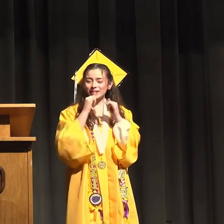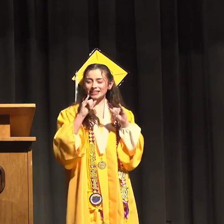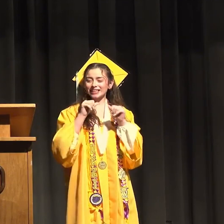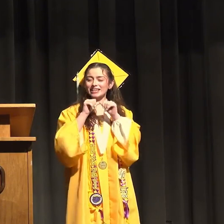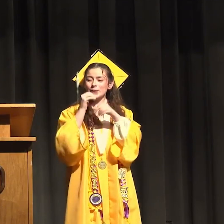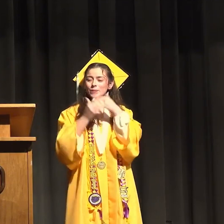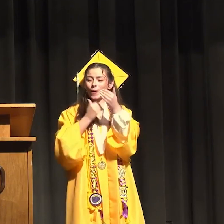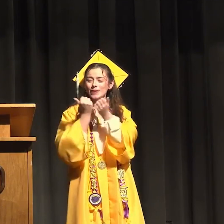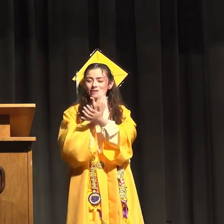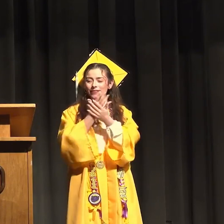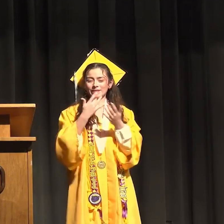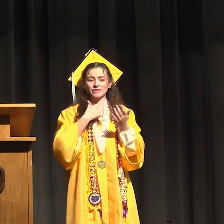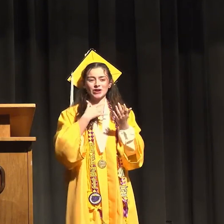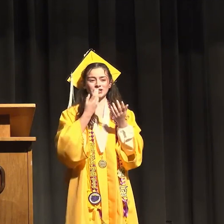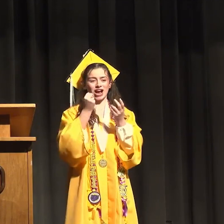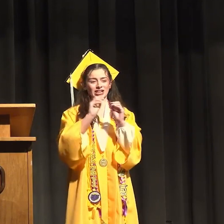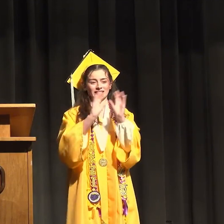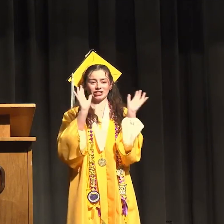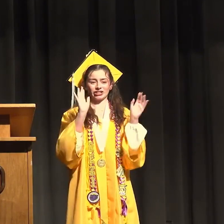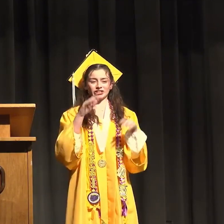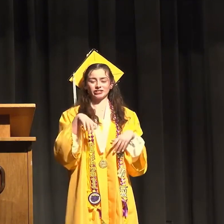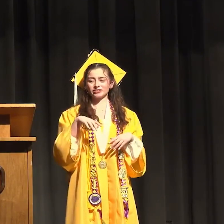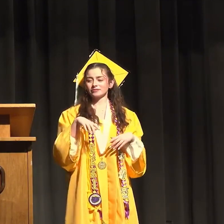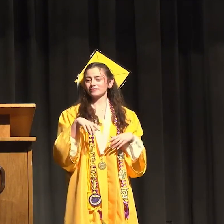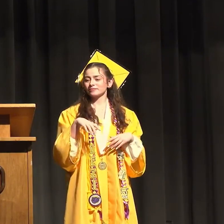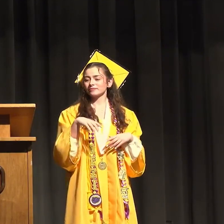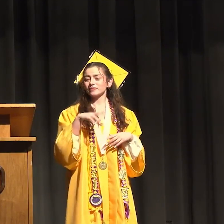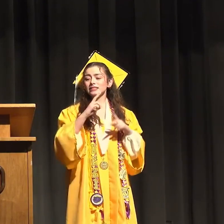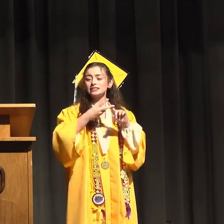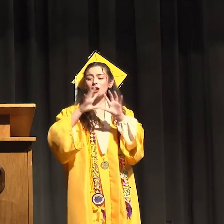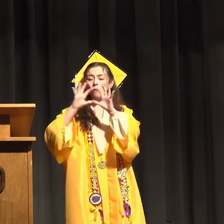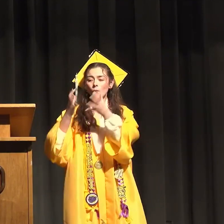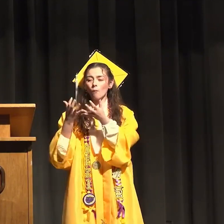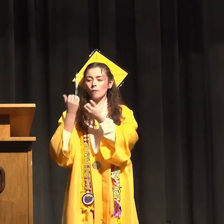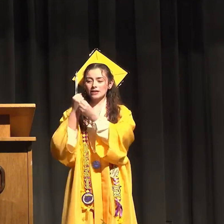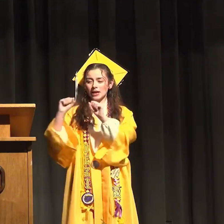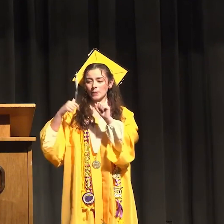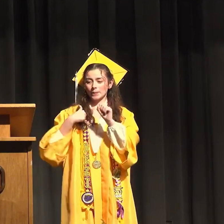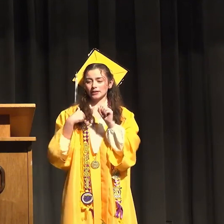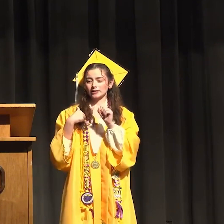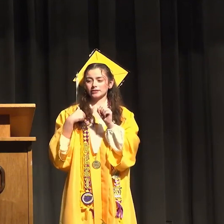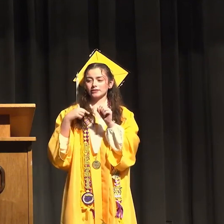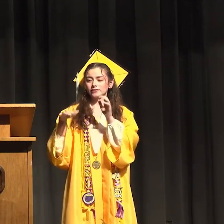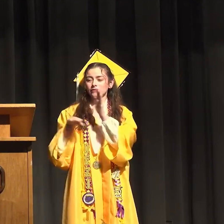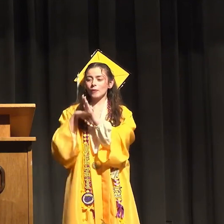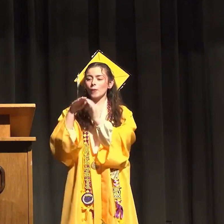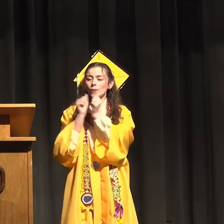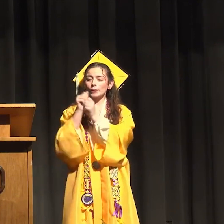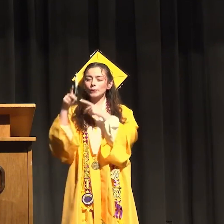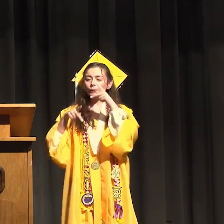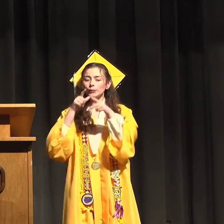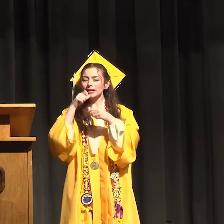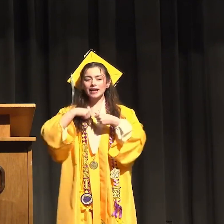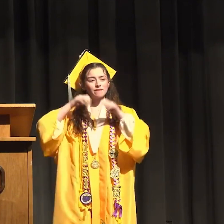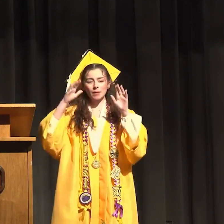independence, and how to keep going, even when everything felt unclear. My second world is the one that saved me.